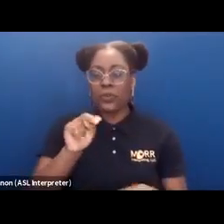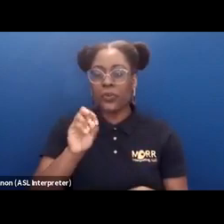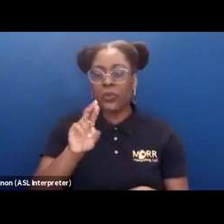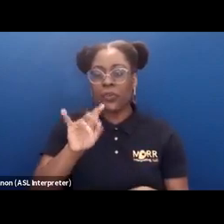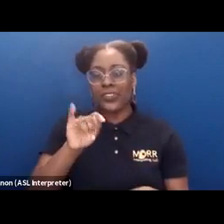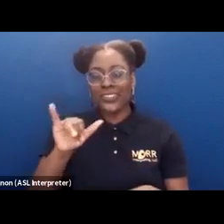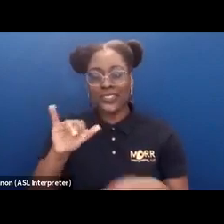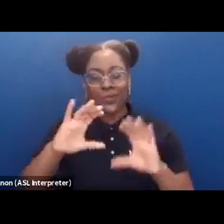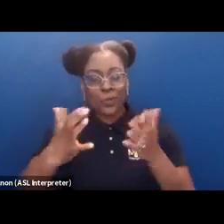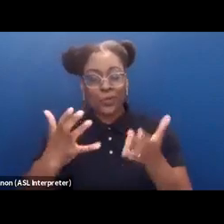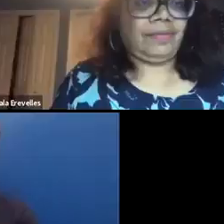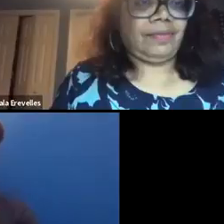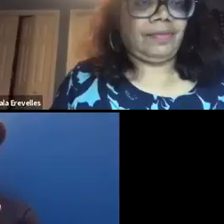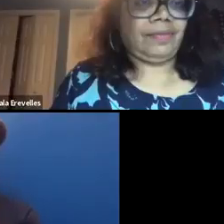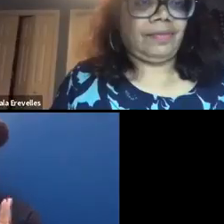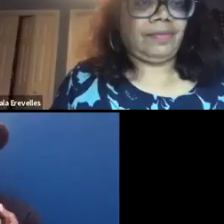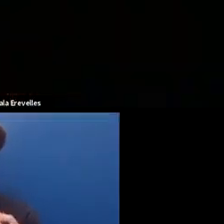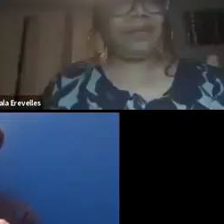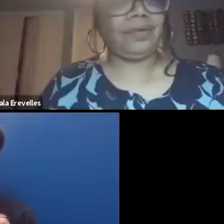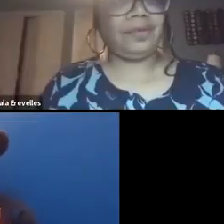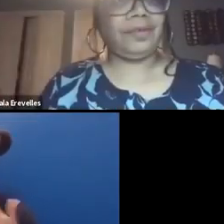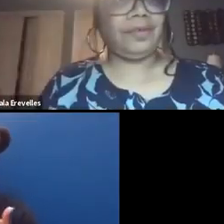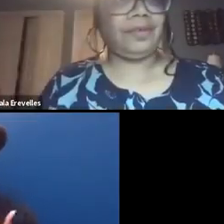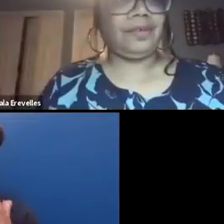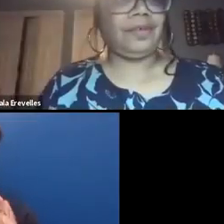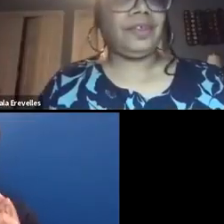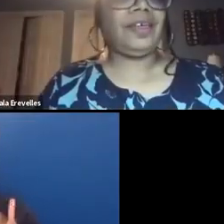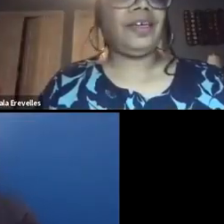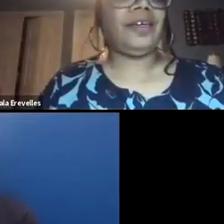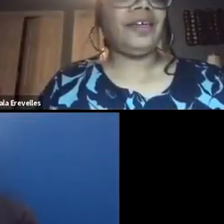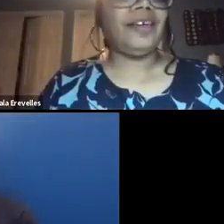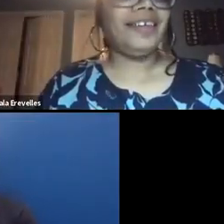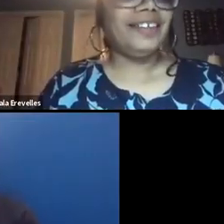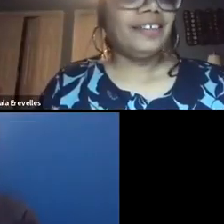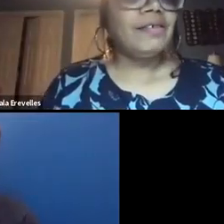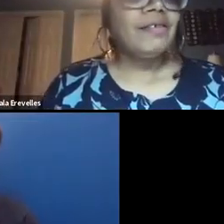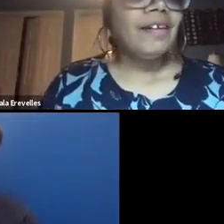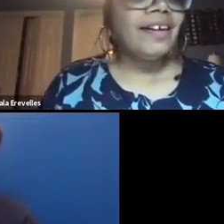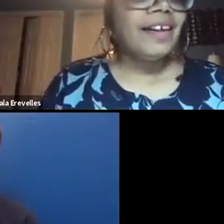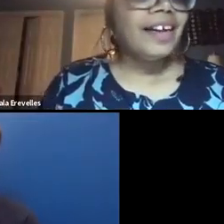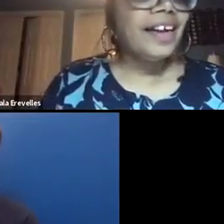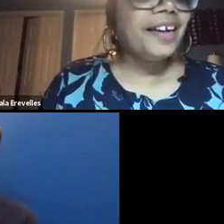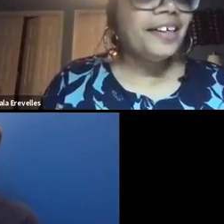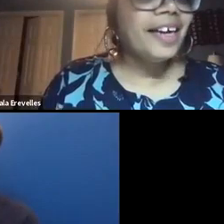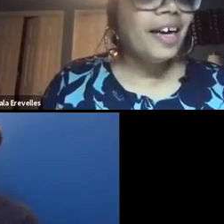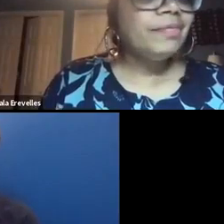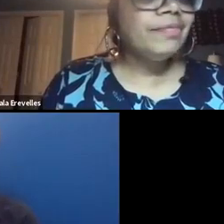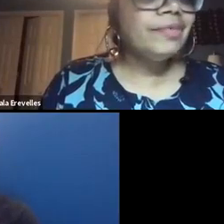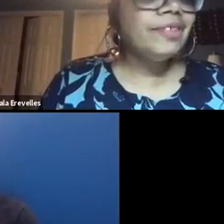Thank you. Inviting Nirmala or Azza, if either of you wanted to respond briefly.